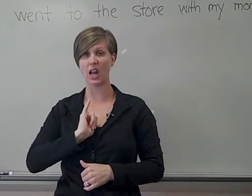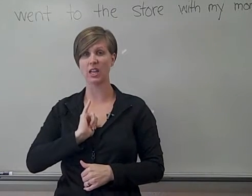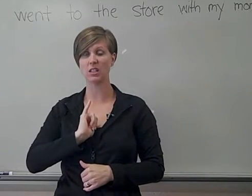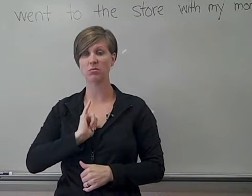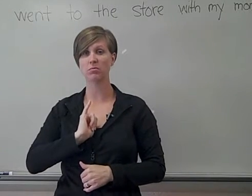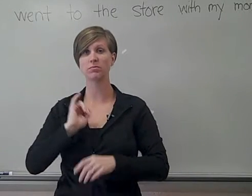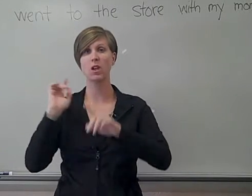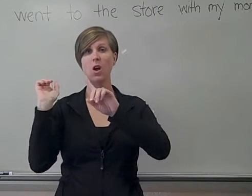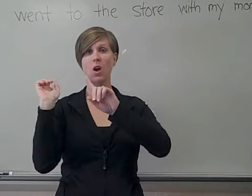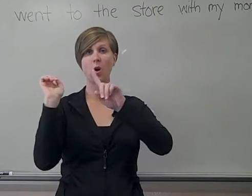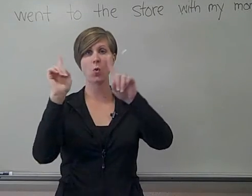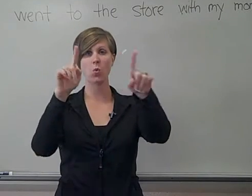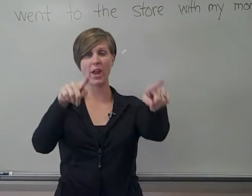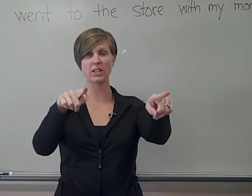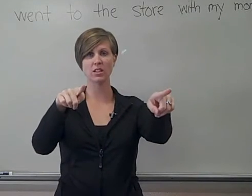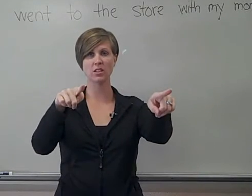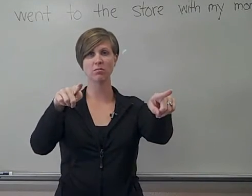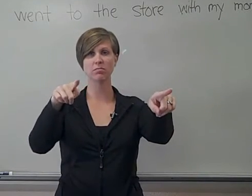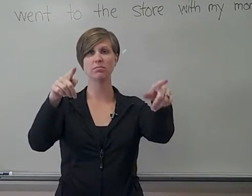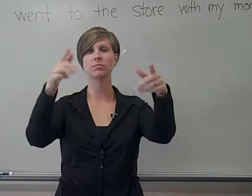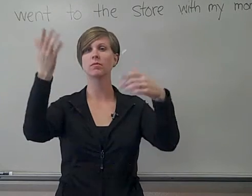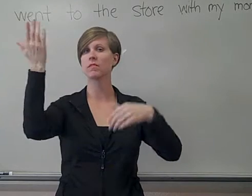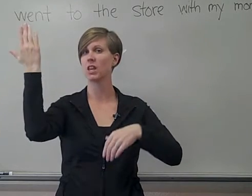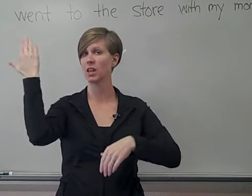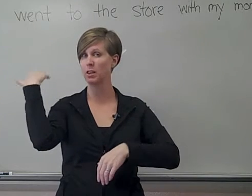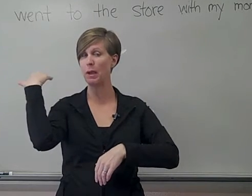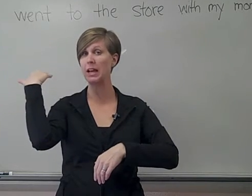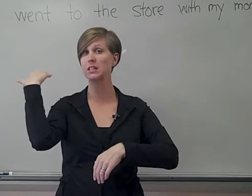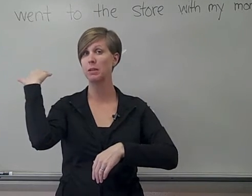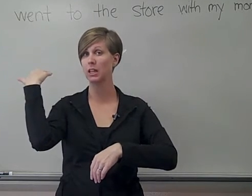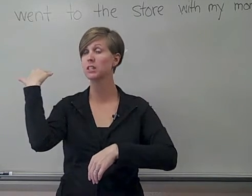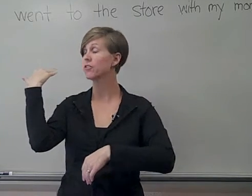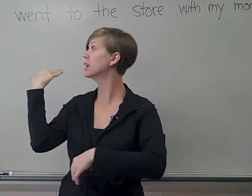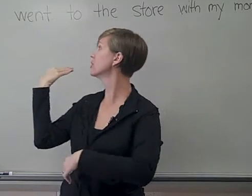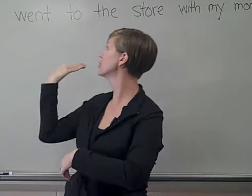I went, in the past, meaning it's finished,